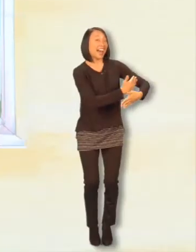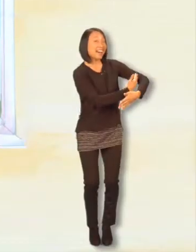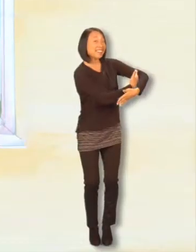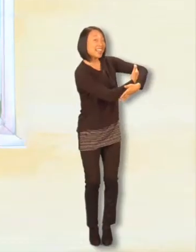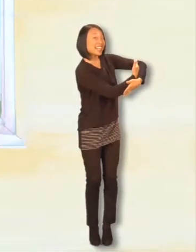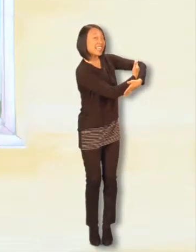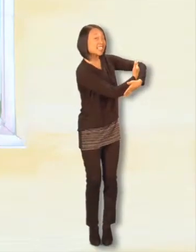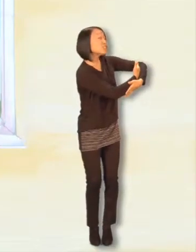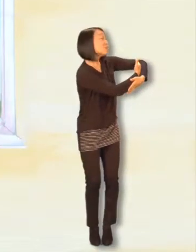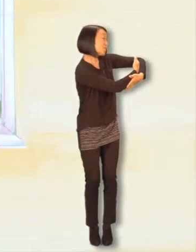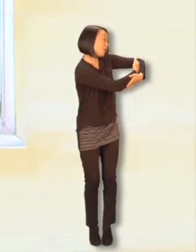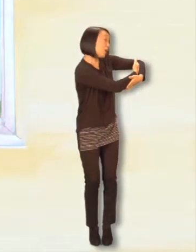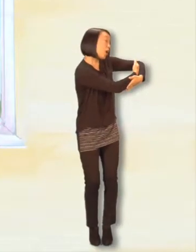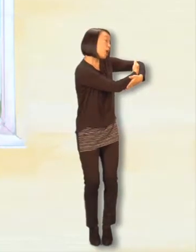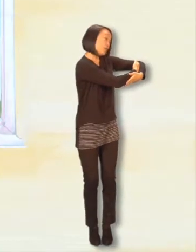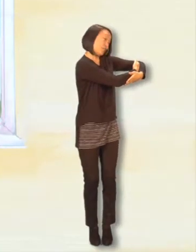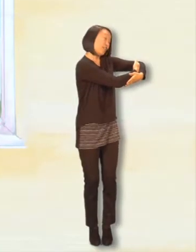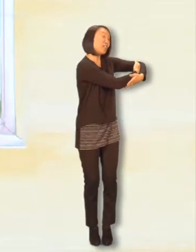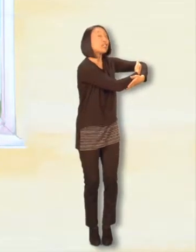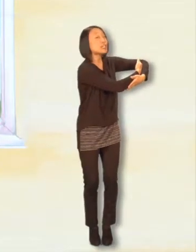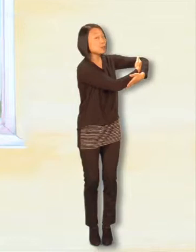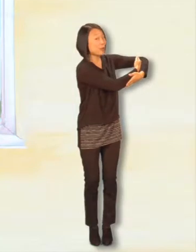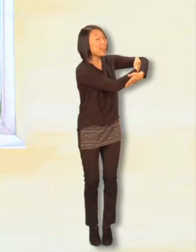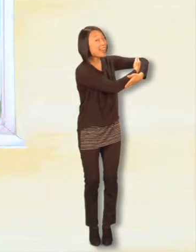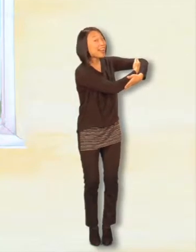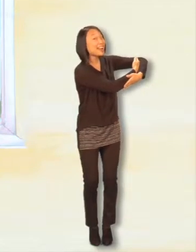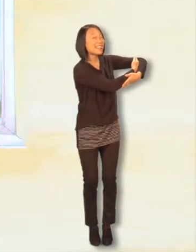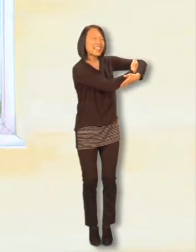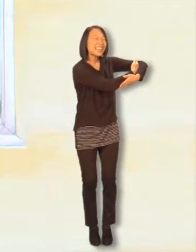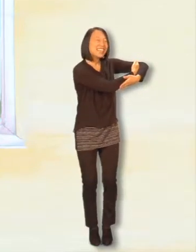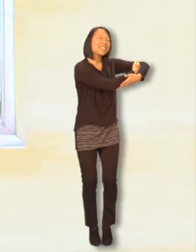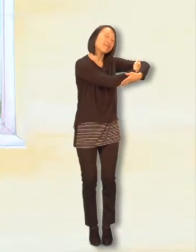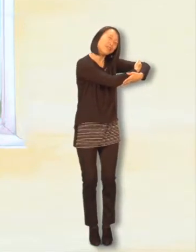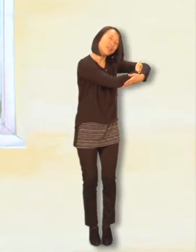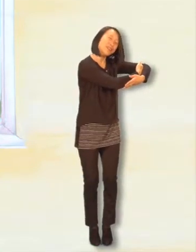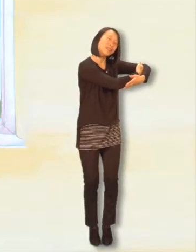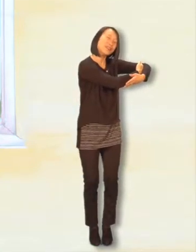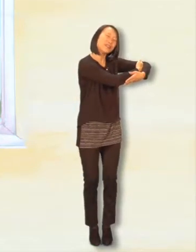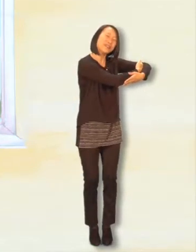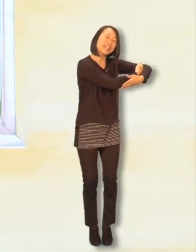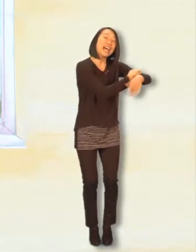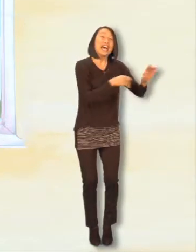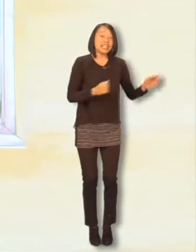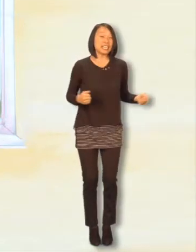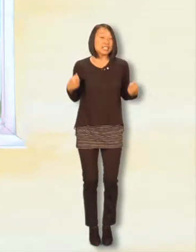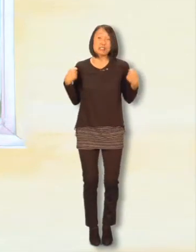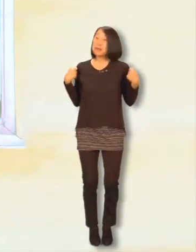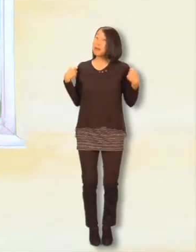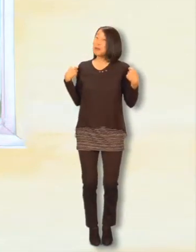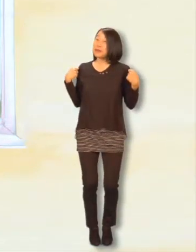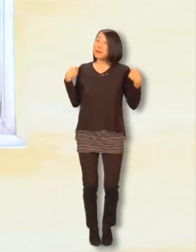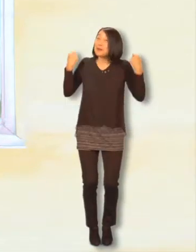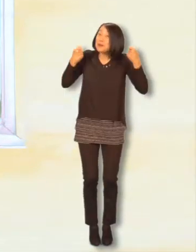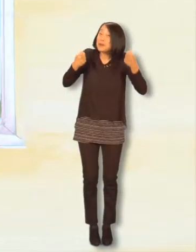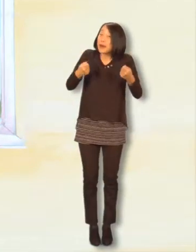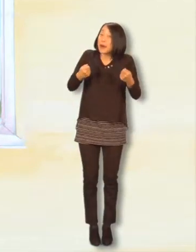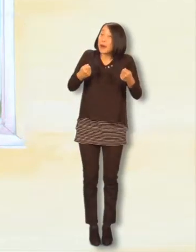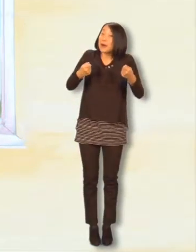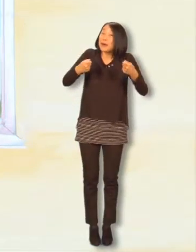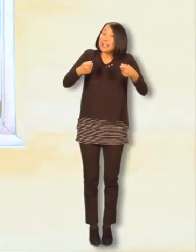have a little doll, she is wearing blue. Little blue coat